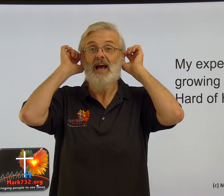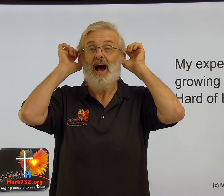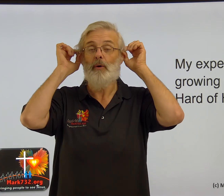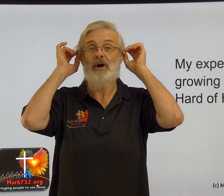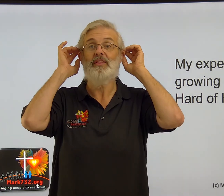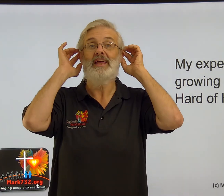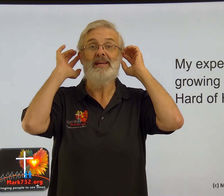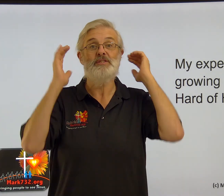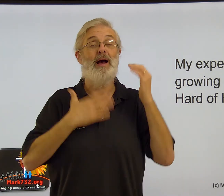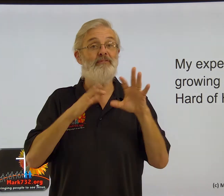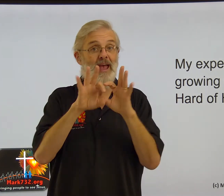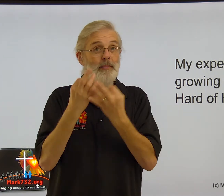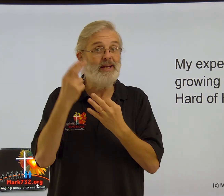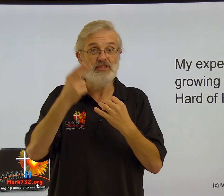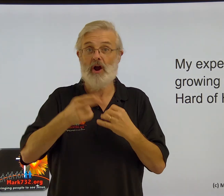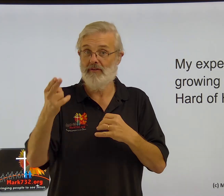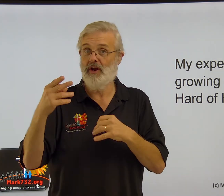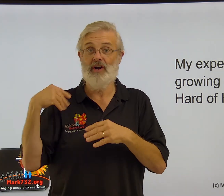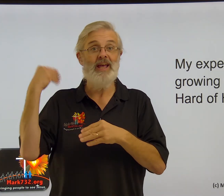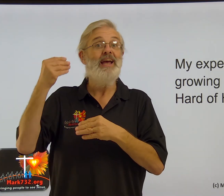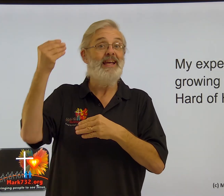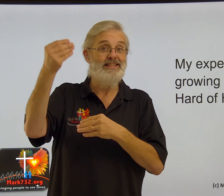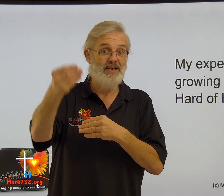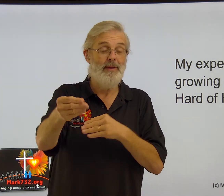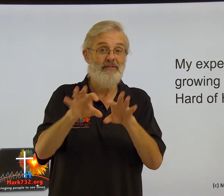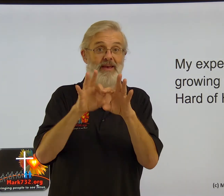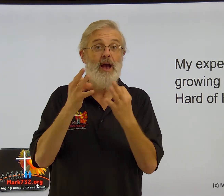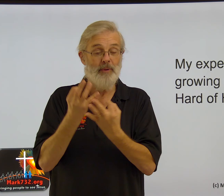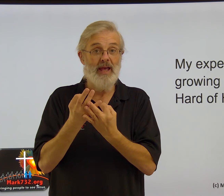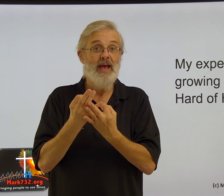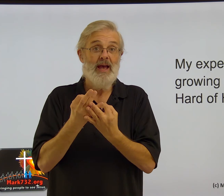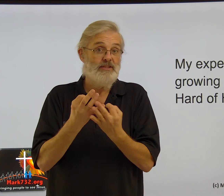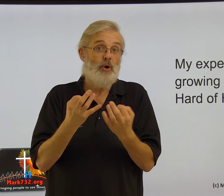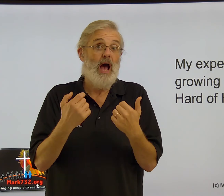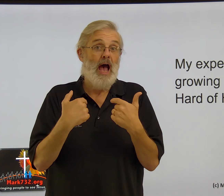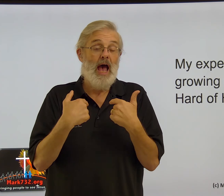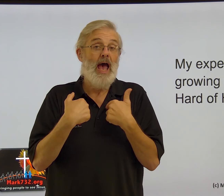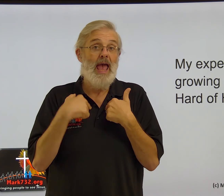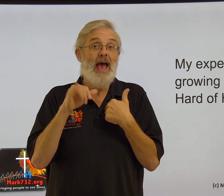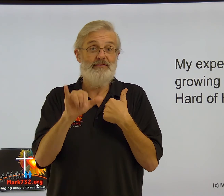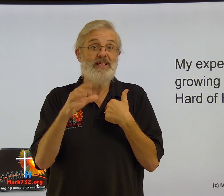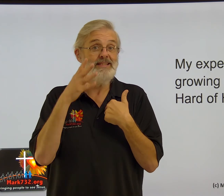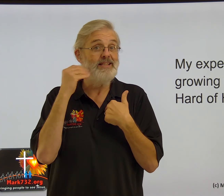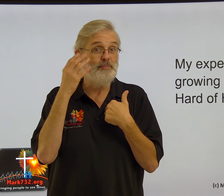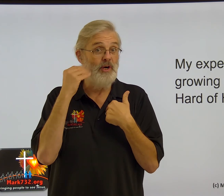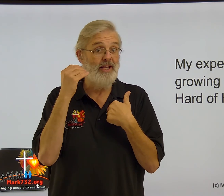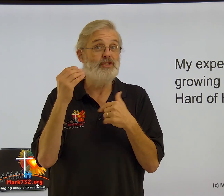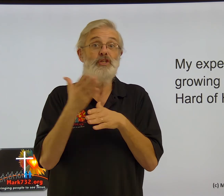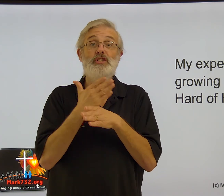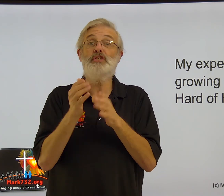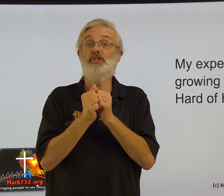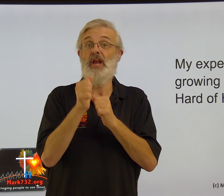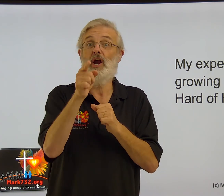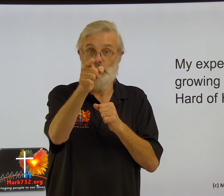wear these, my family is hard of hearing, it's in my family. And so I have this experience just to share with